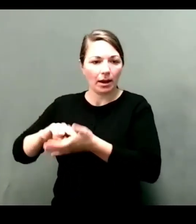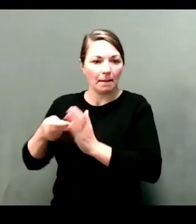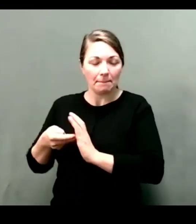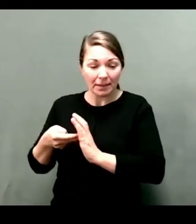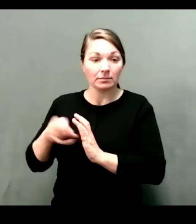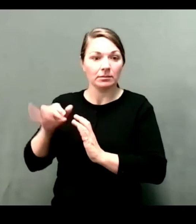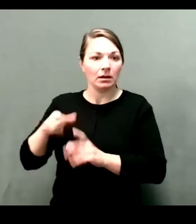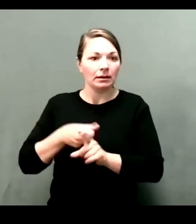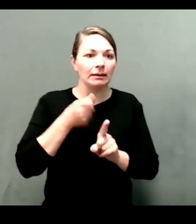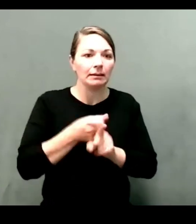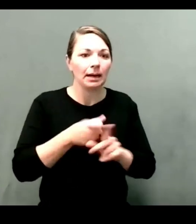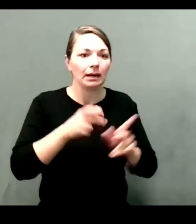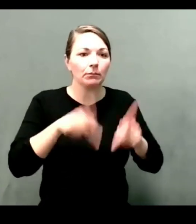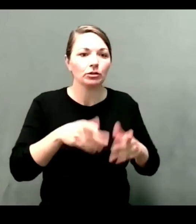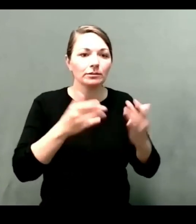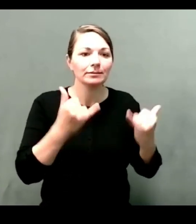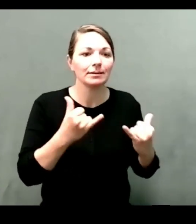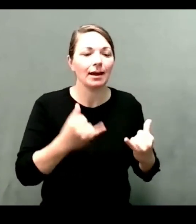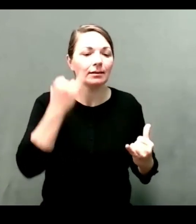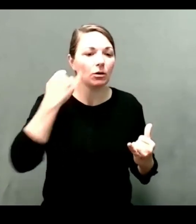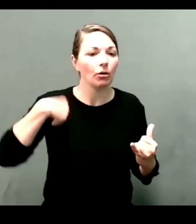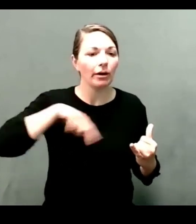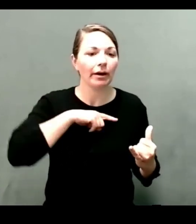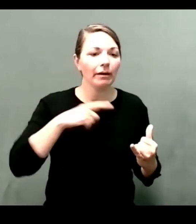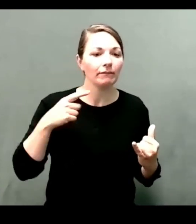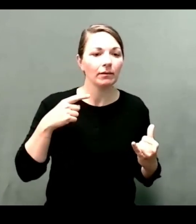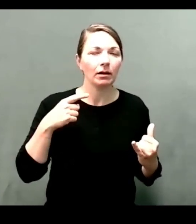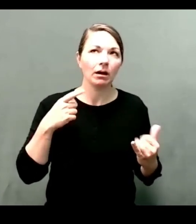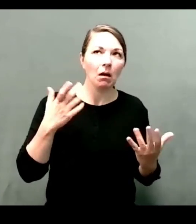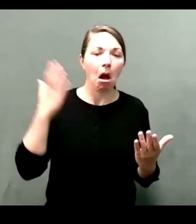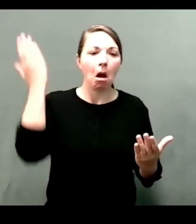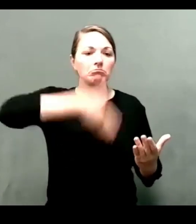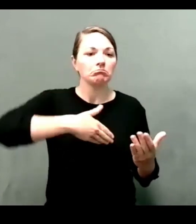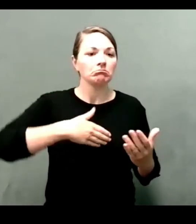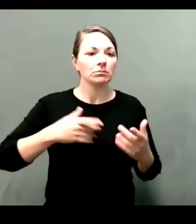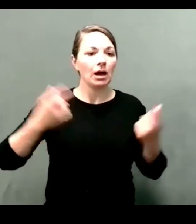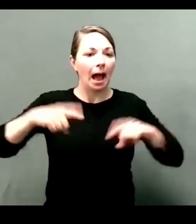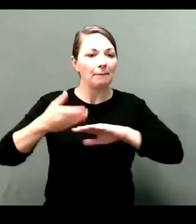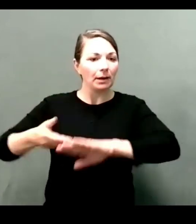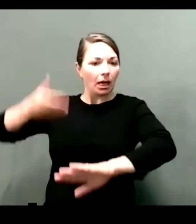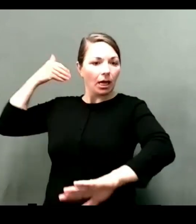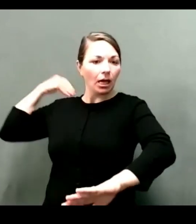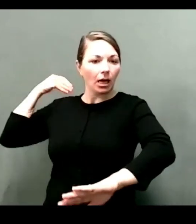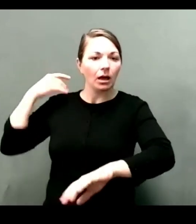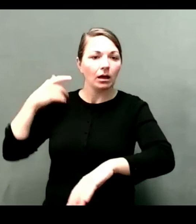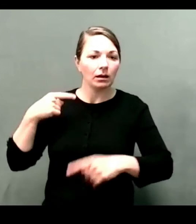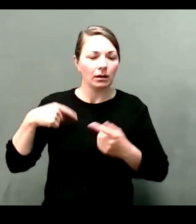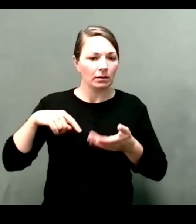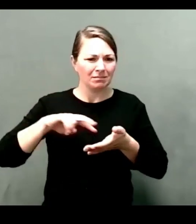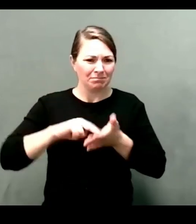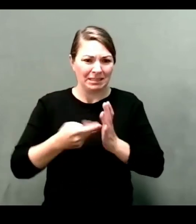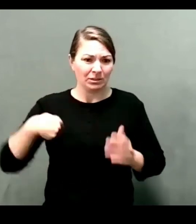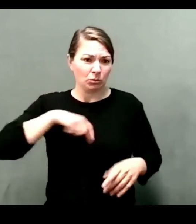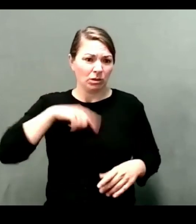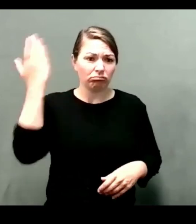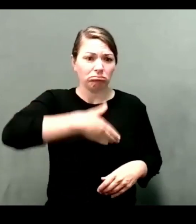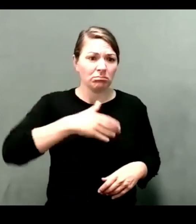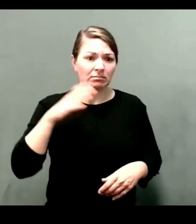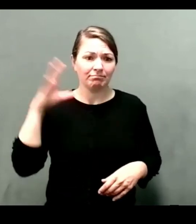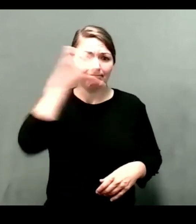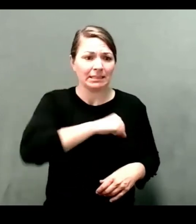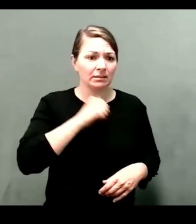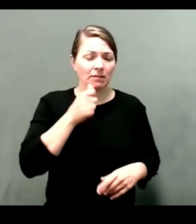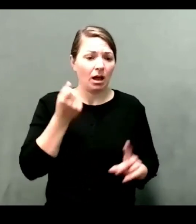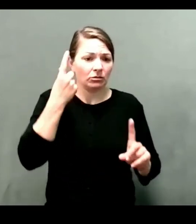right in front of us and we're not considering the other identities, the other experiences that people bring with them, we're missing a huge part of understanding